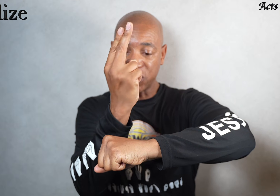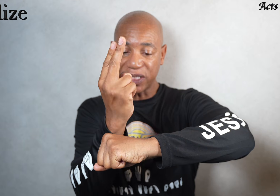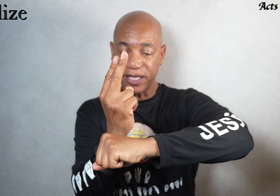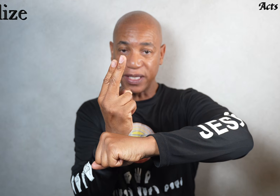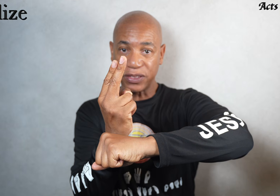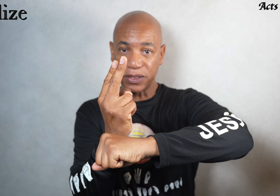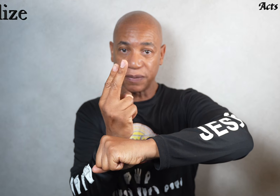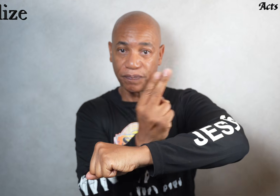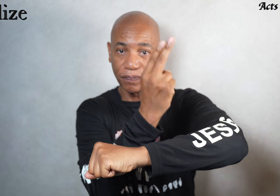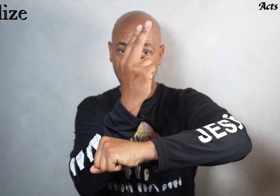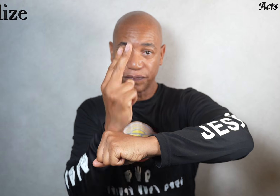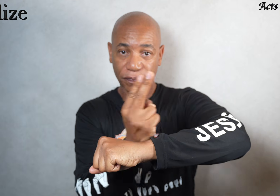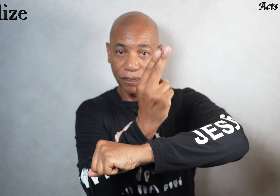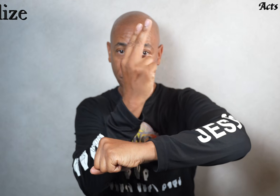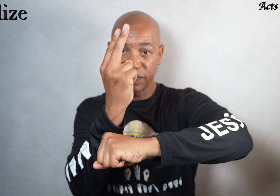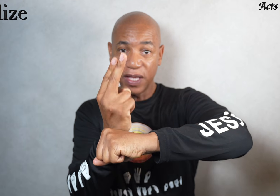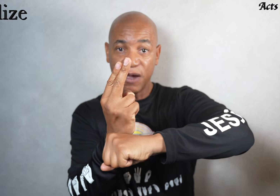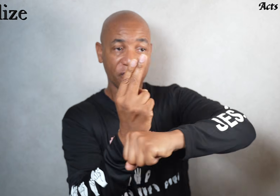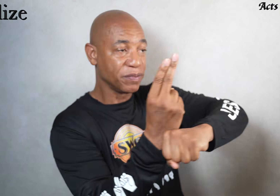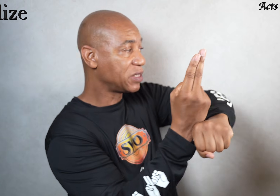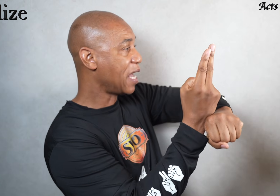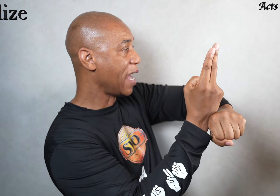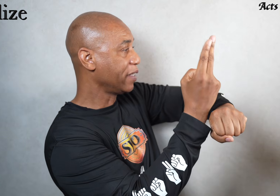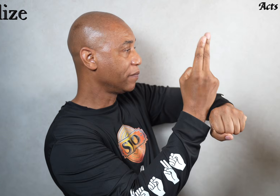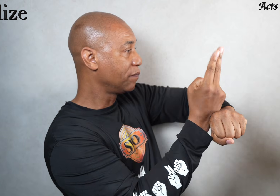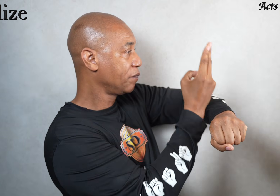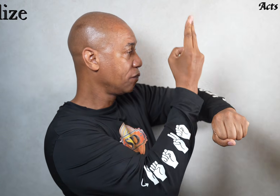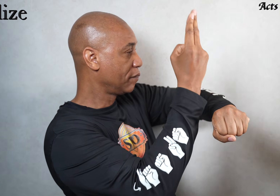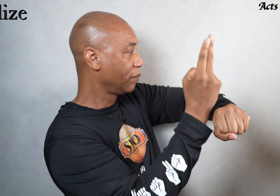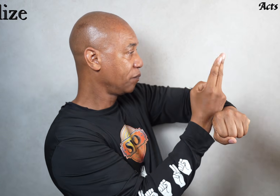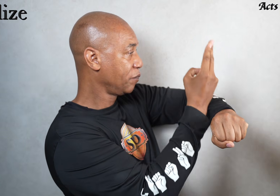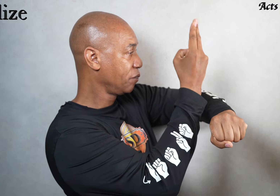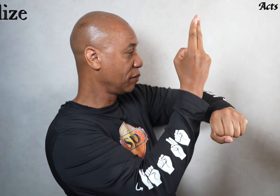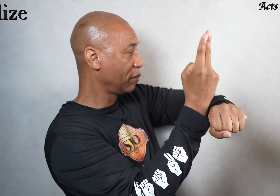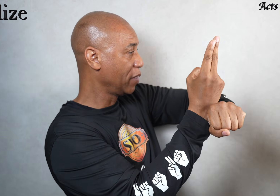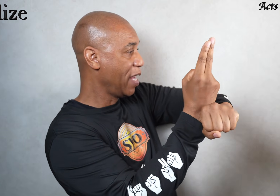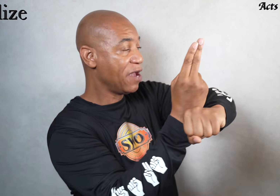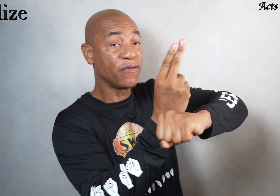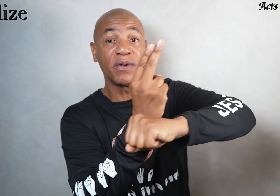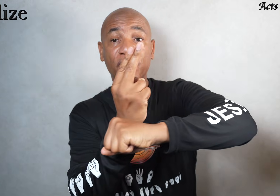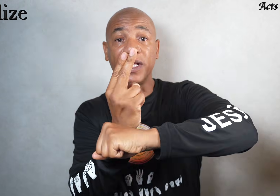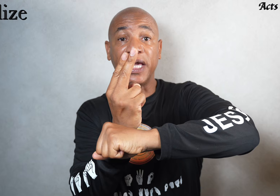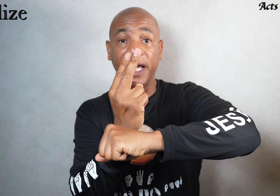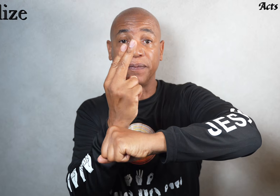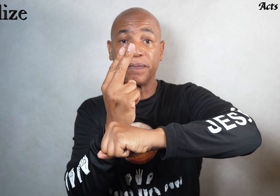like this. From the side, and from the front again.